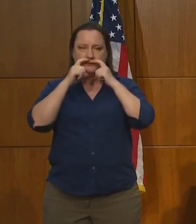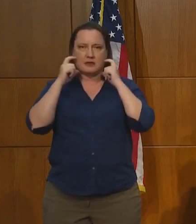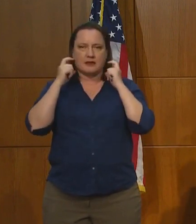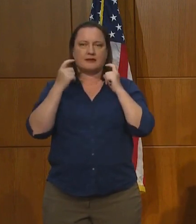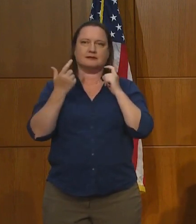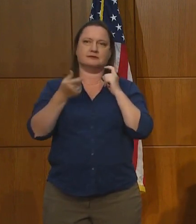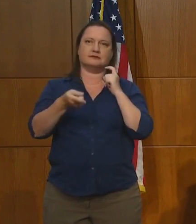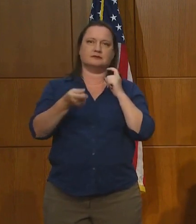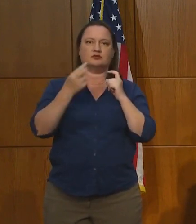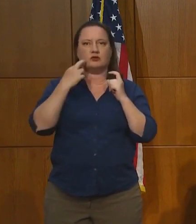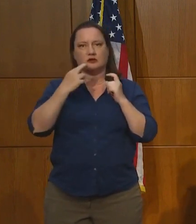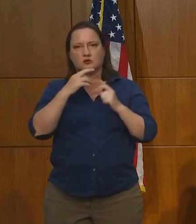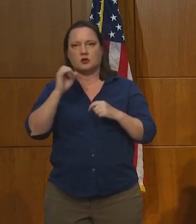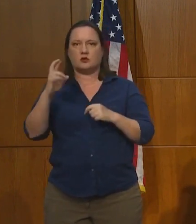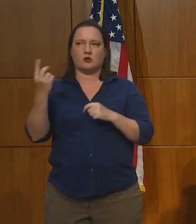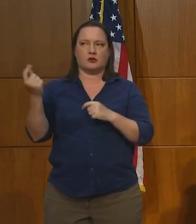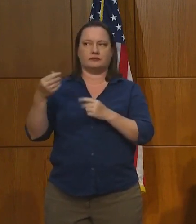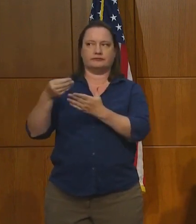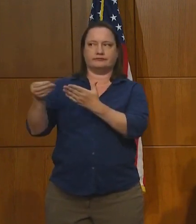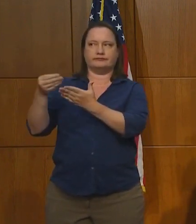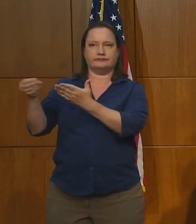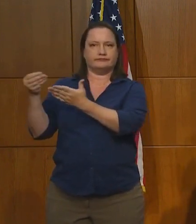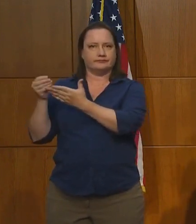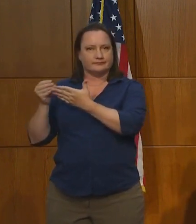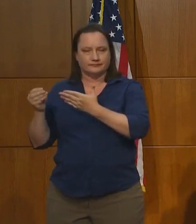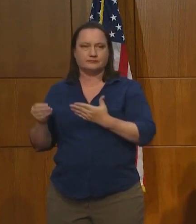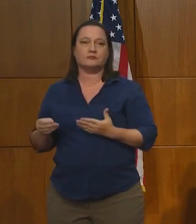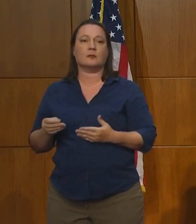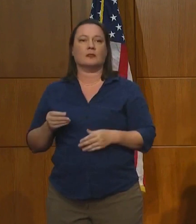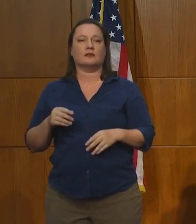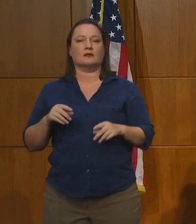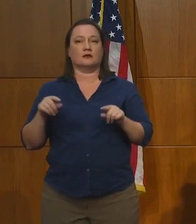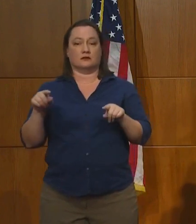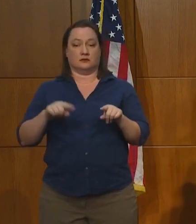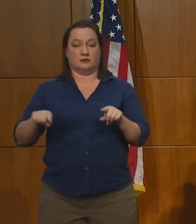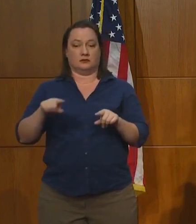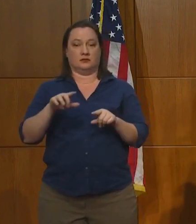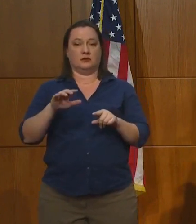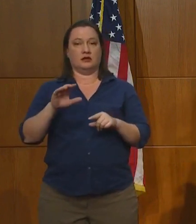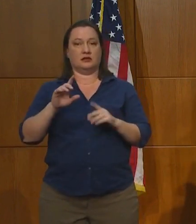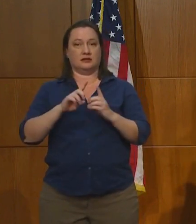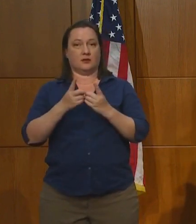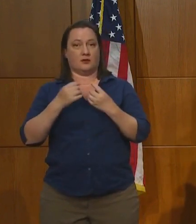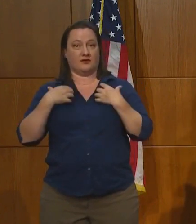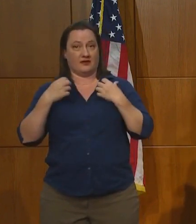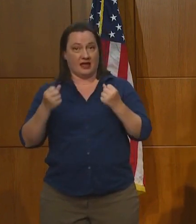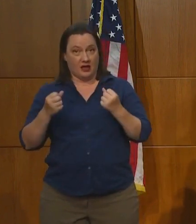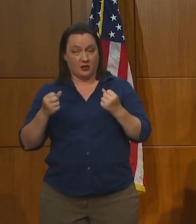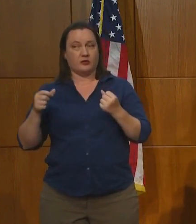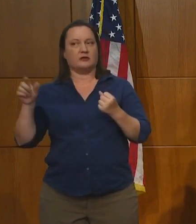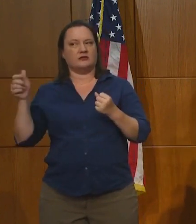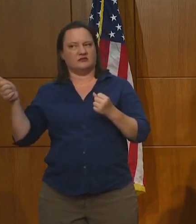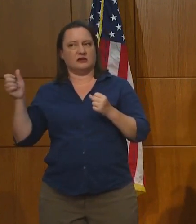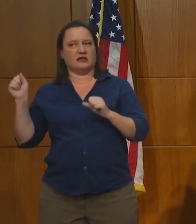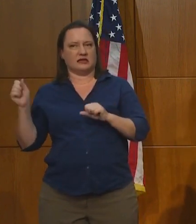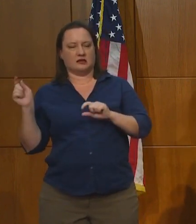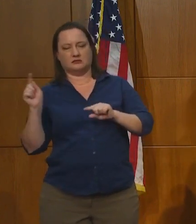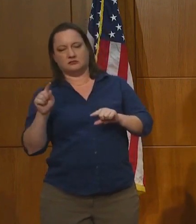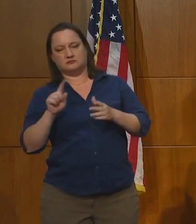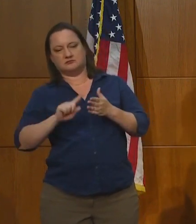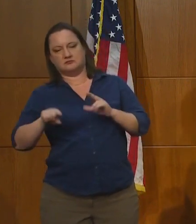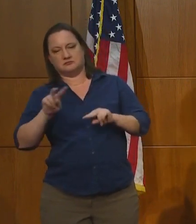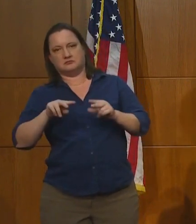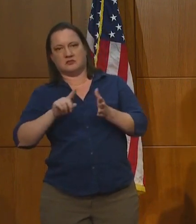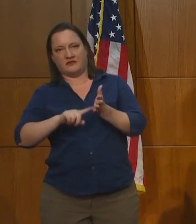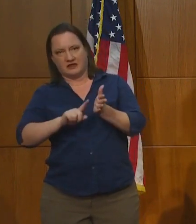or another retail area, if that's brought to the attention of the Department of Health, that can be investigated. They